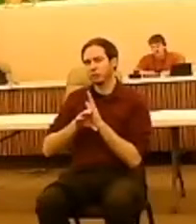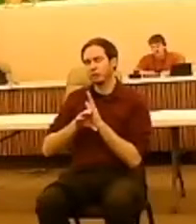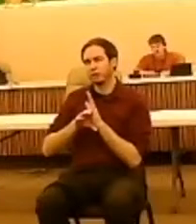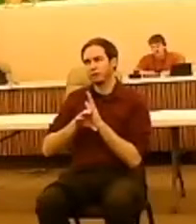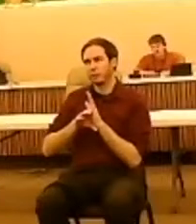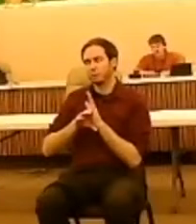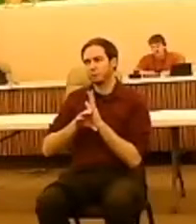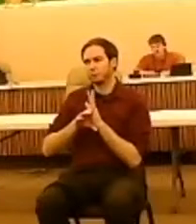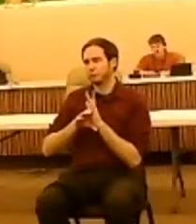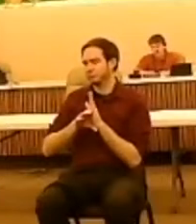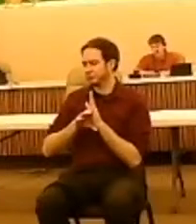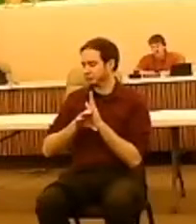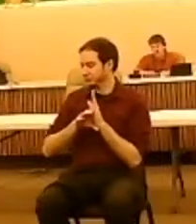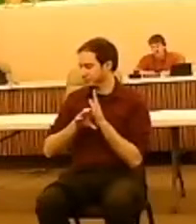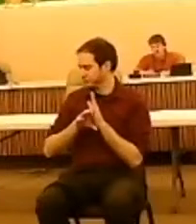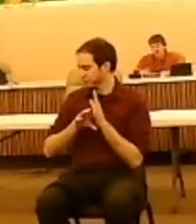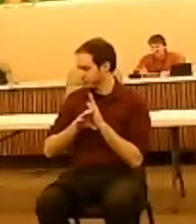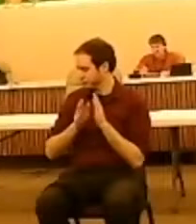the